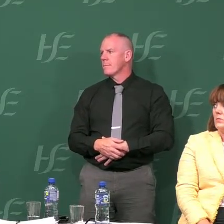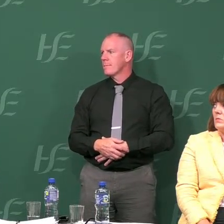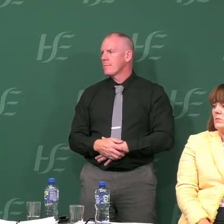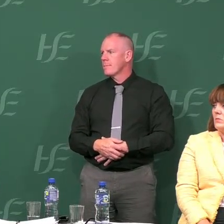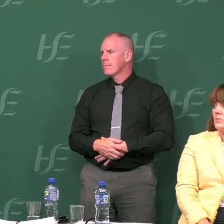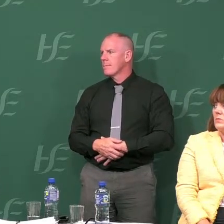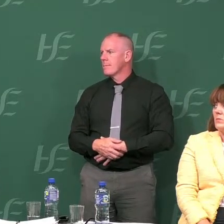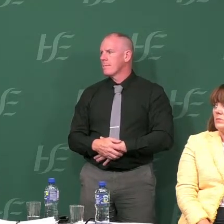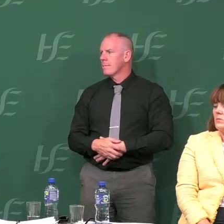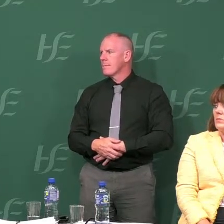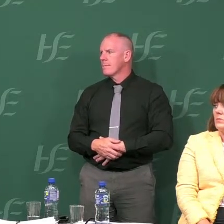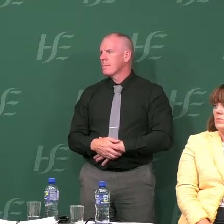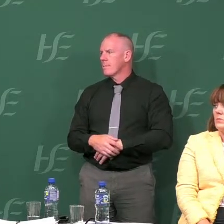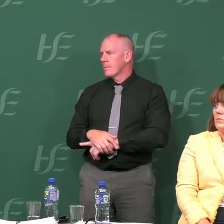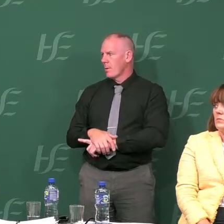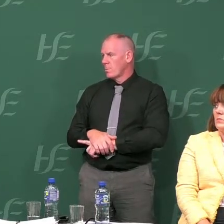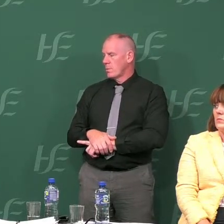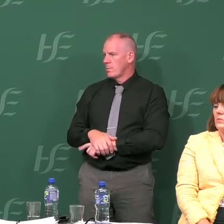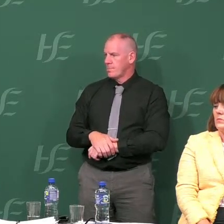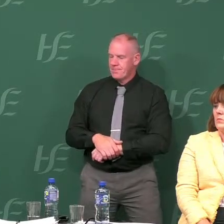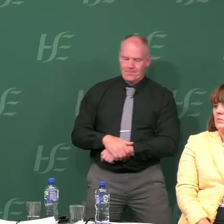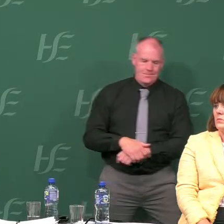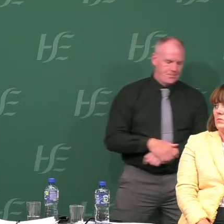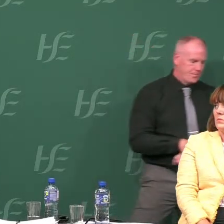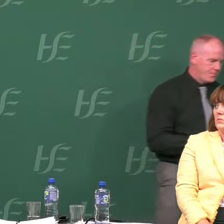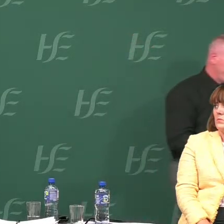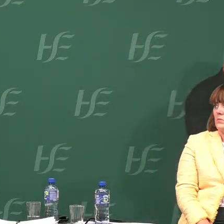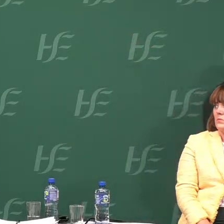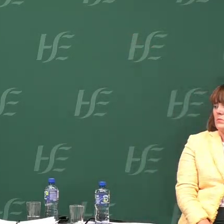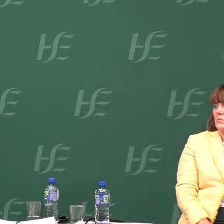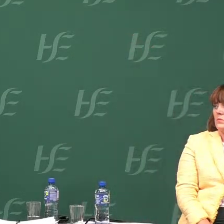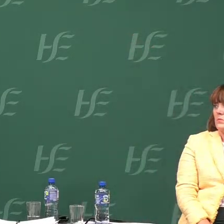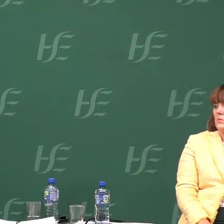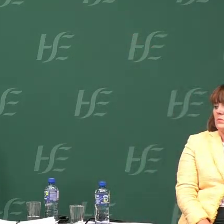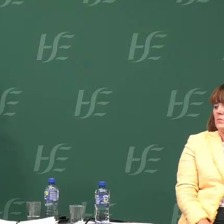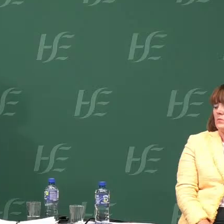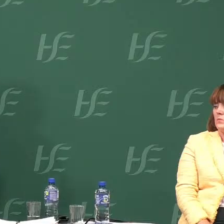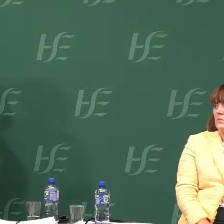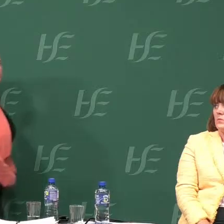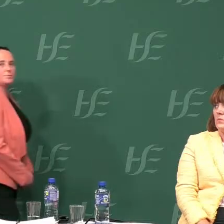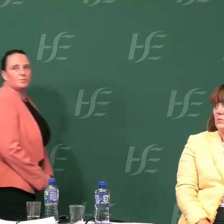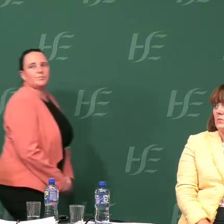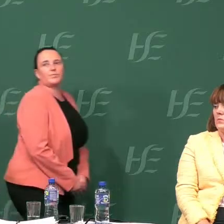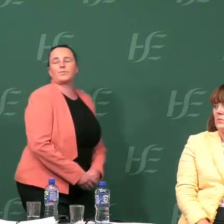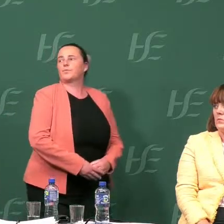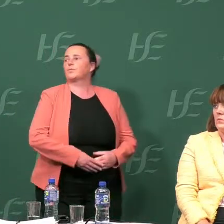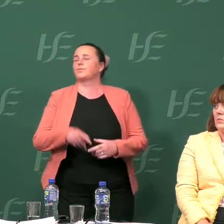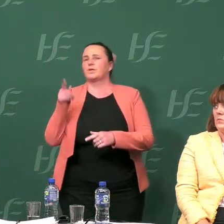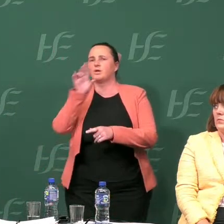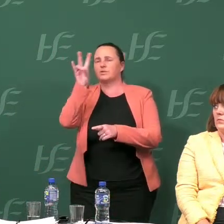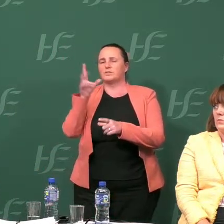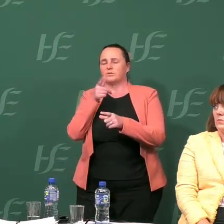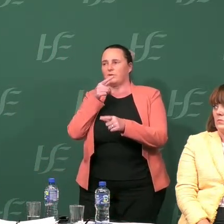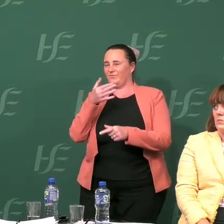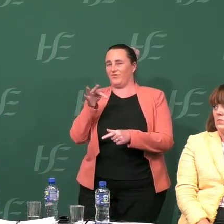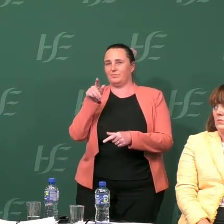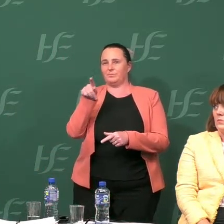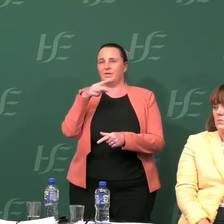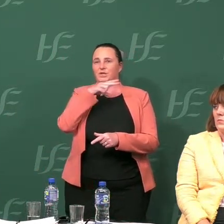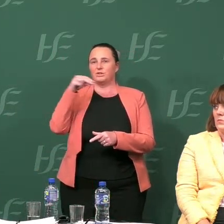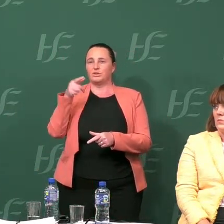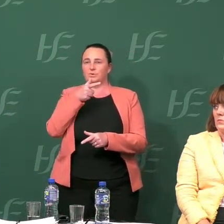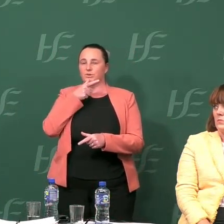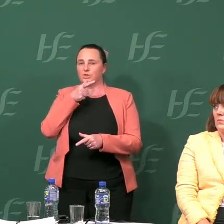Hi, Paul O'Donoghue from Newstalk. Just first of all, in terms of the progress that we're making, it was only last week that